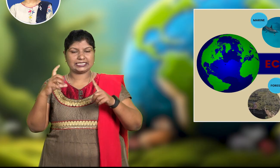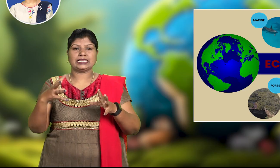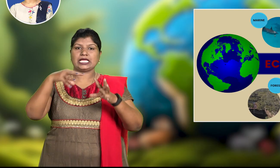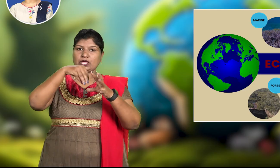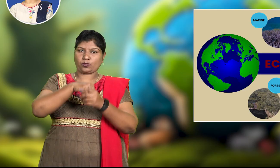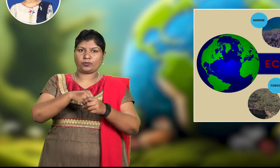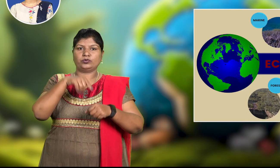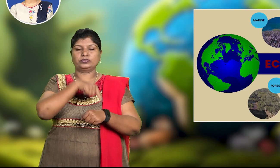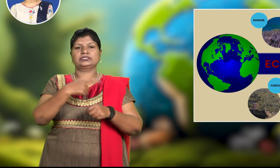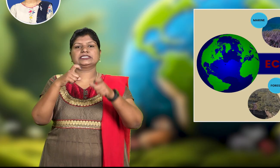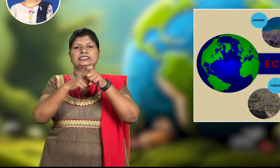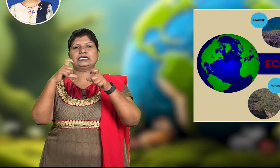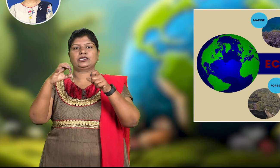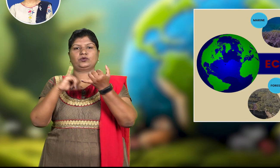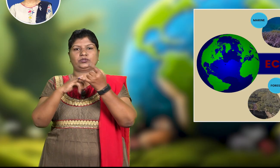the ecosystem,